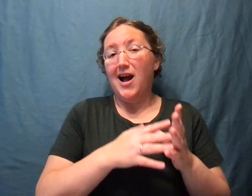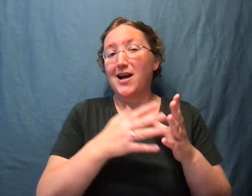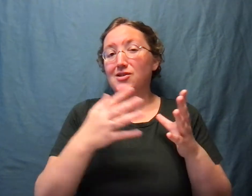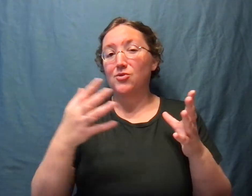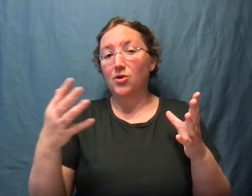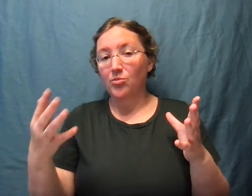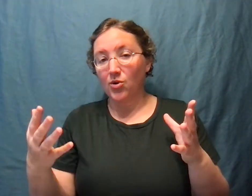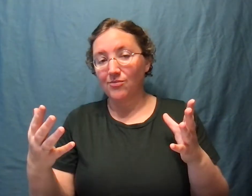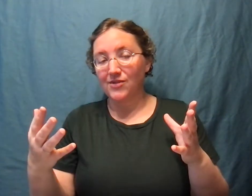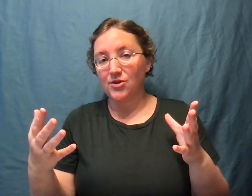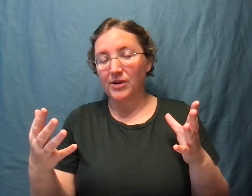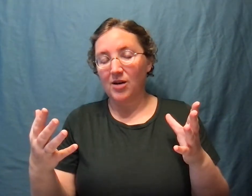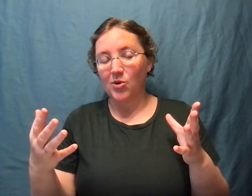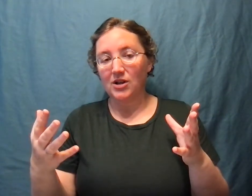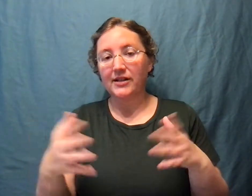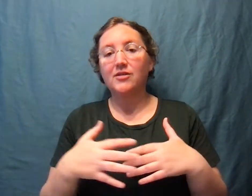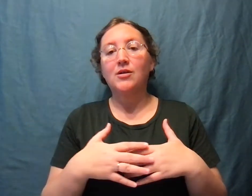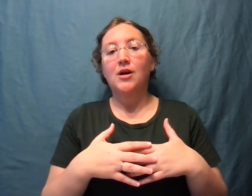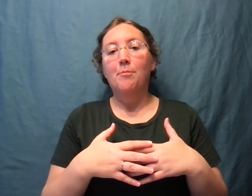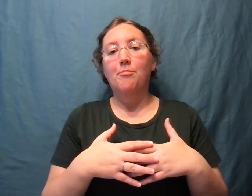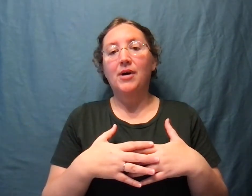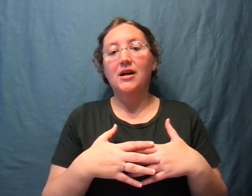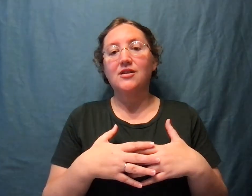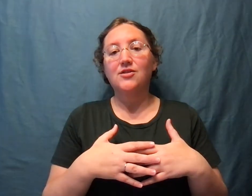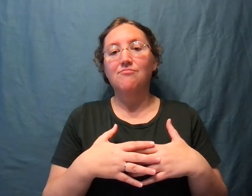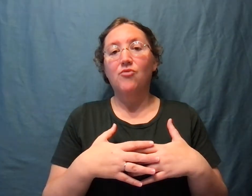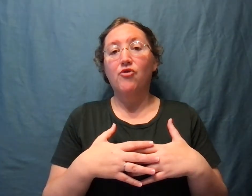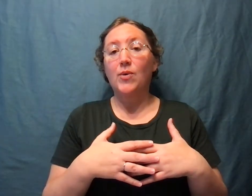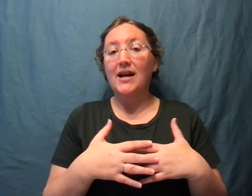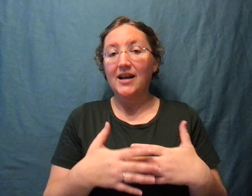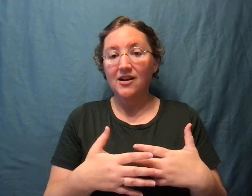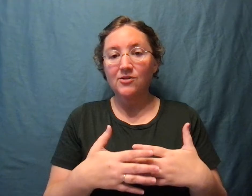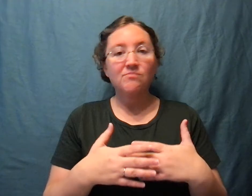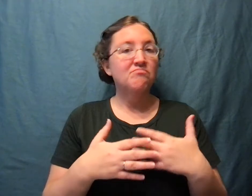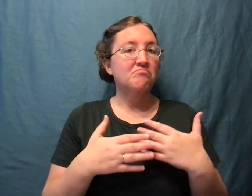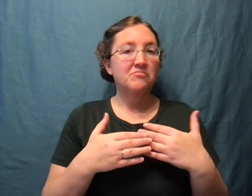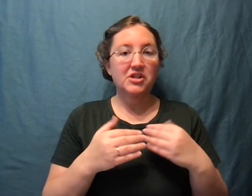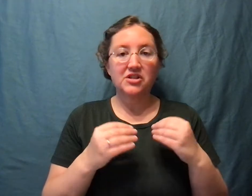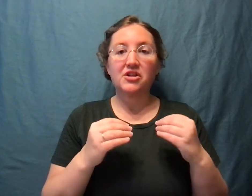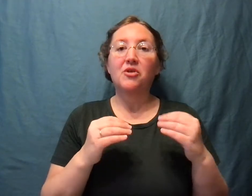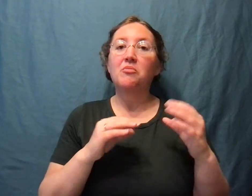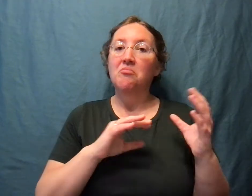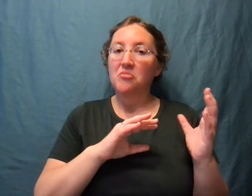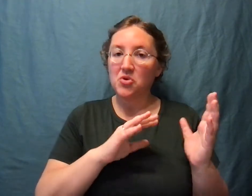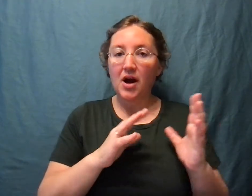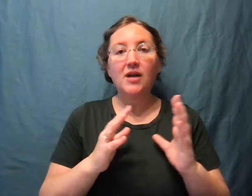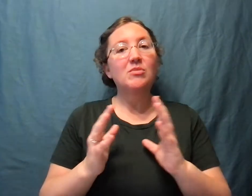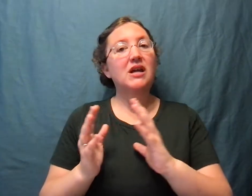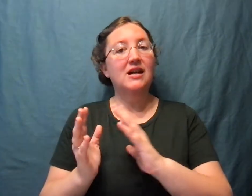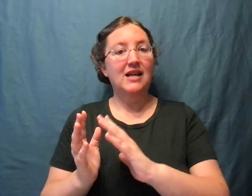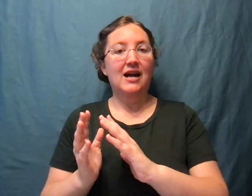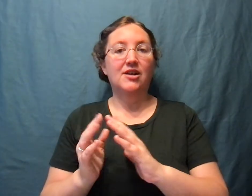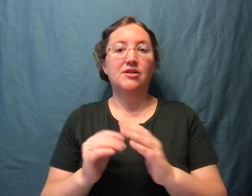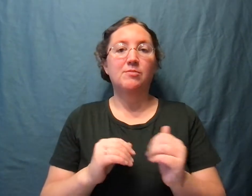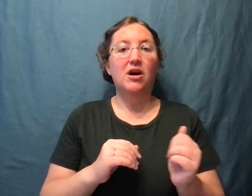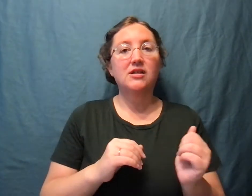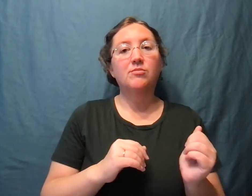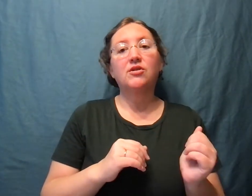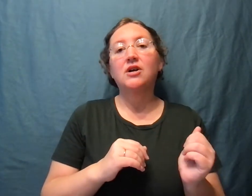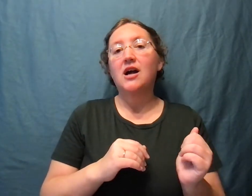As you learn more, this will become more clear. But for right now, just try and be as accurate as possible, and